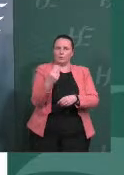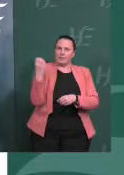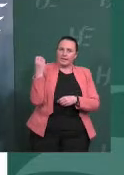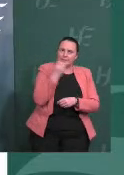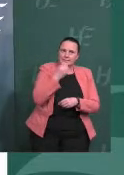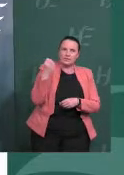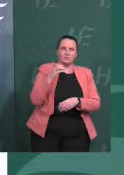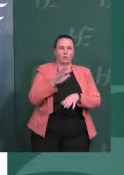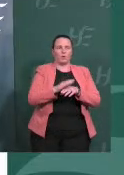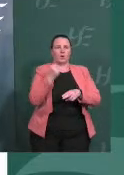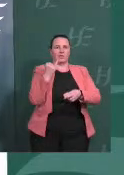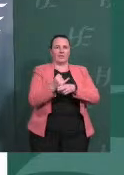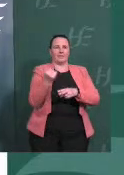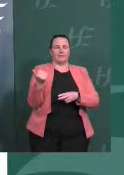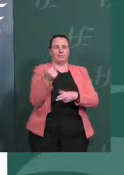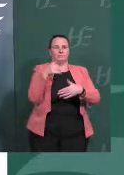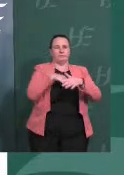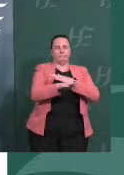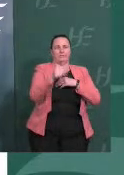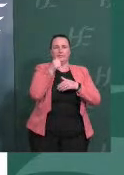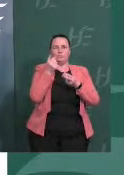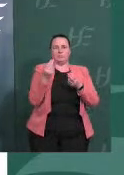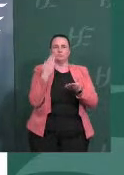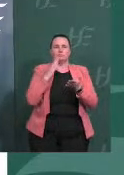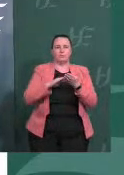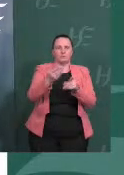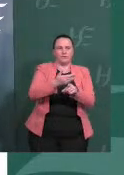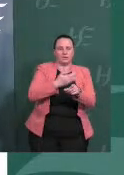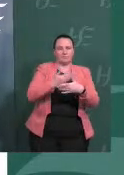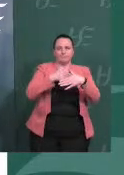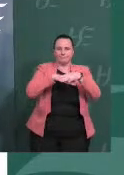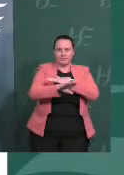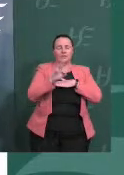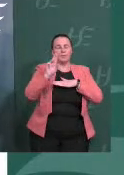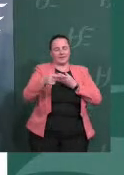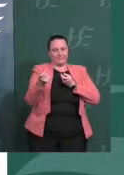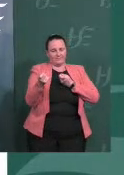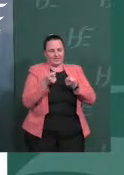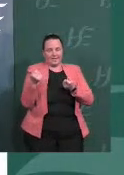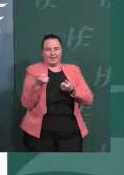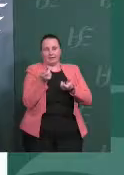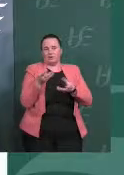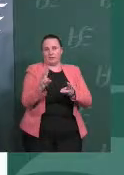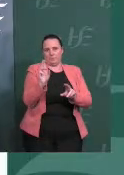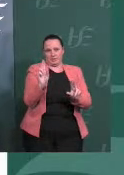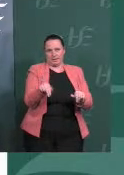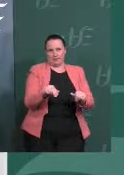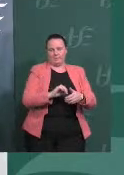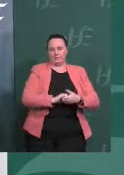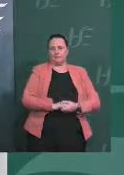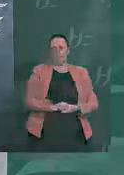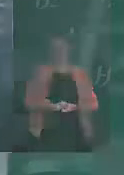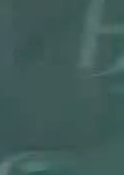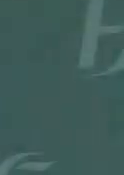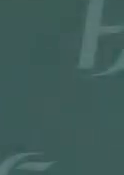now walk-in vaccination opportunities. We will facilitate you any way we can. Gurmaigov.